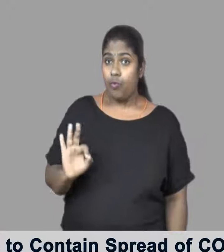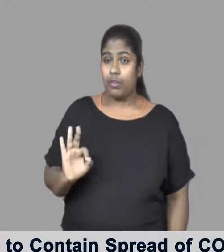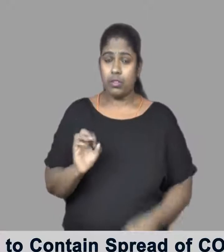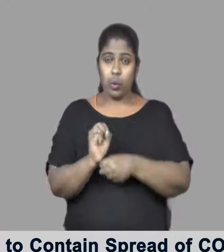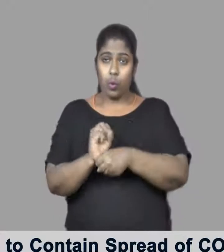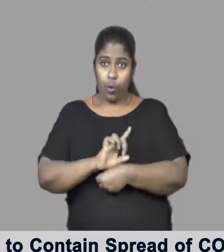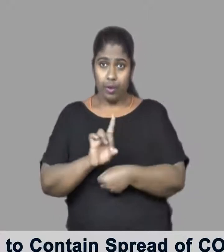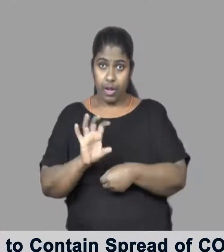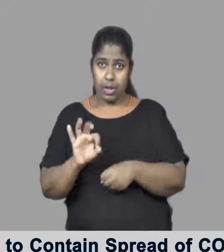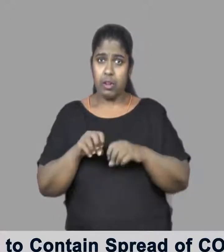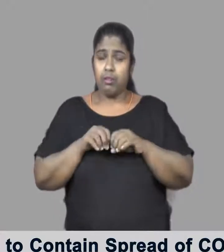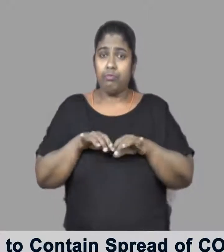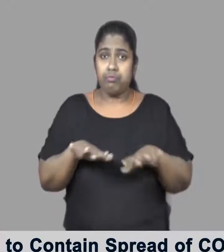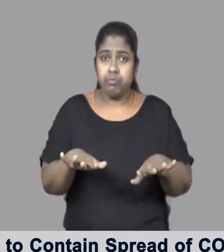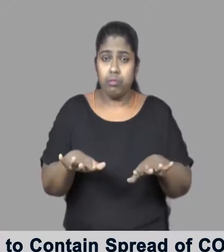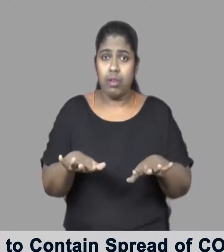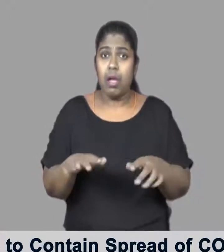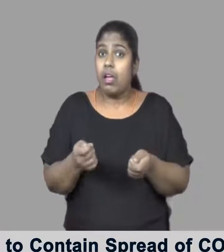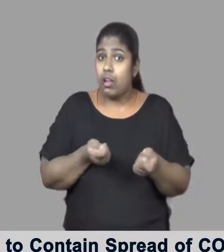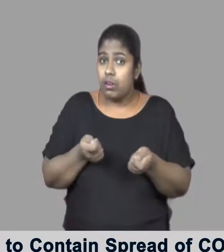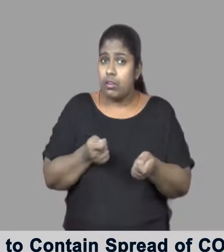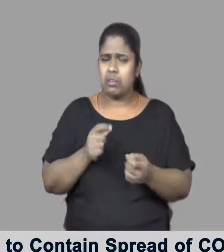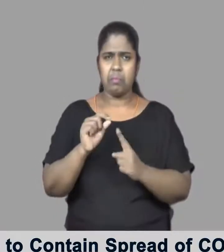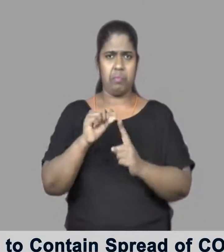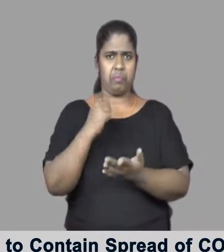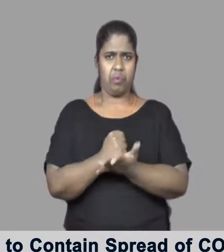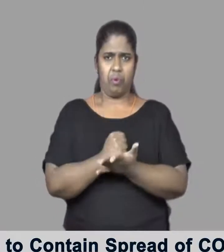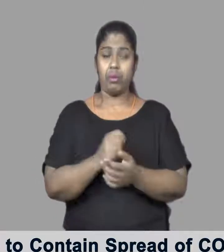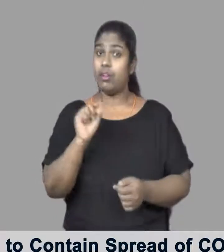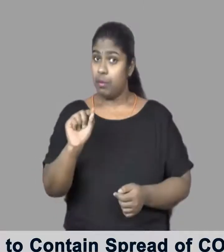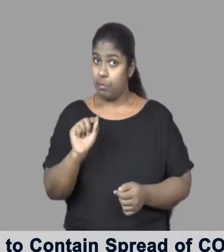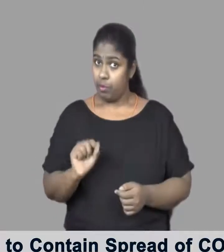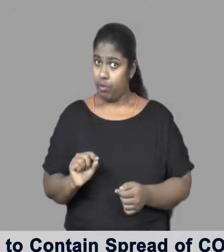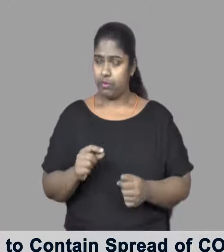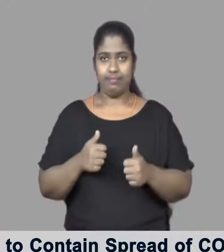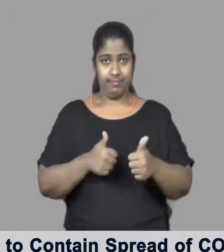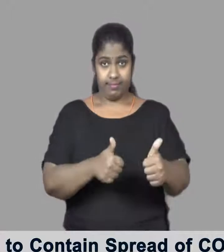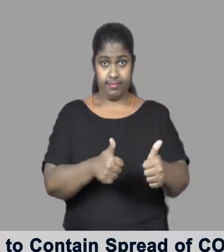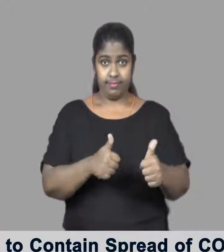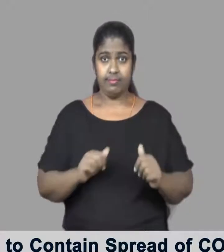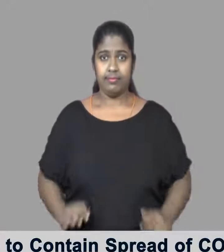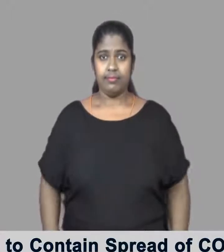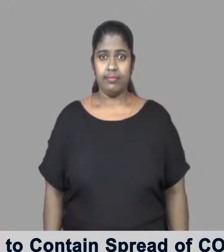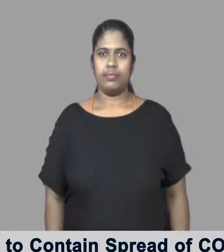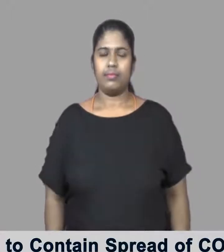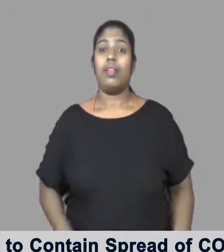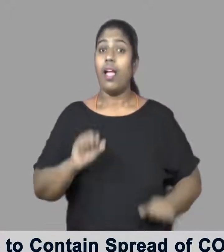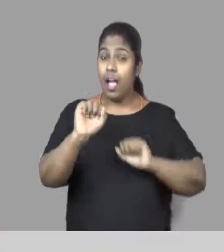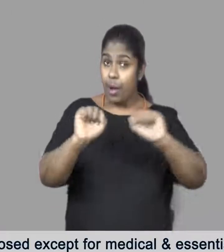Standard operating procedure to contain spread of COVID-19 in offices.